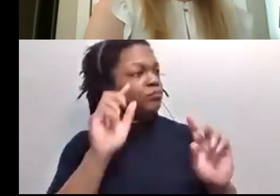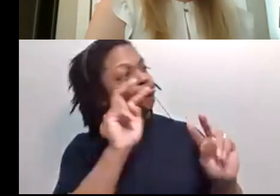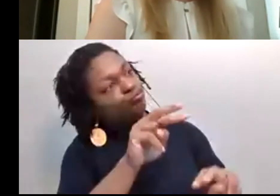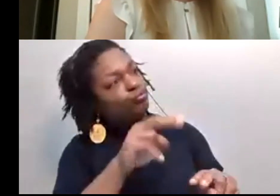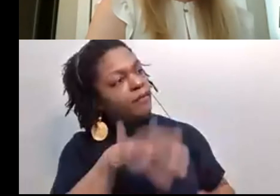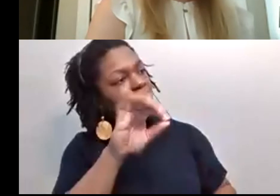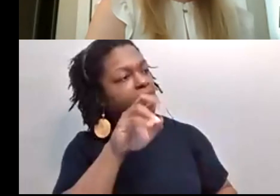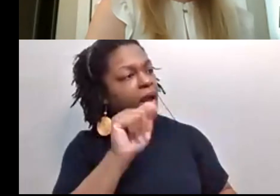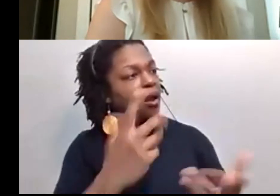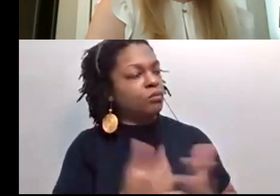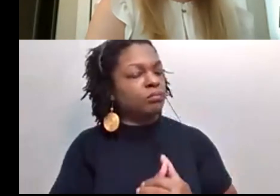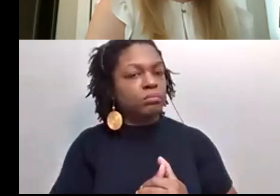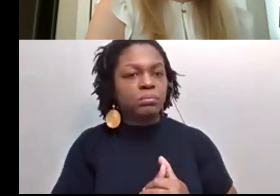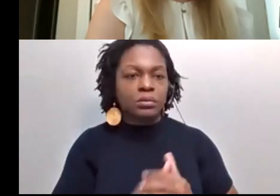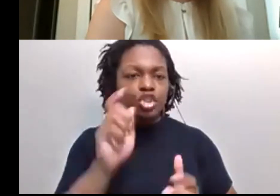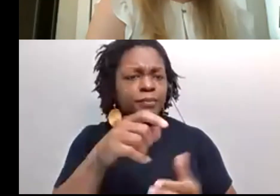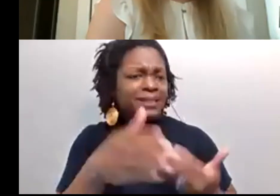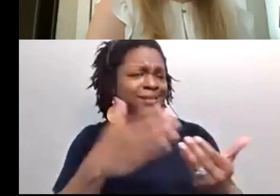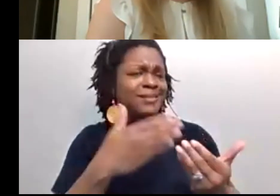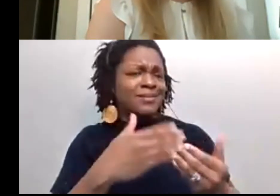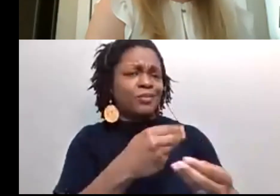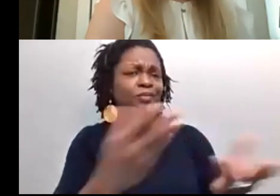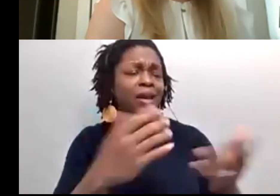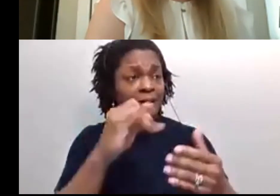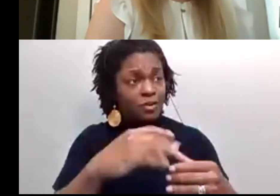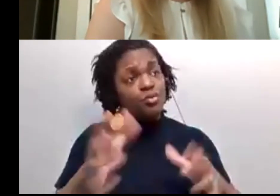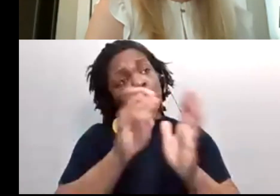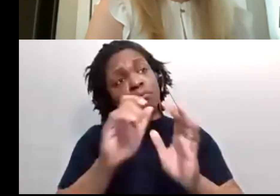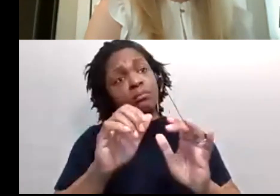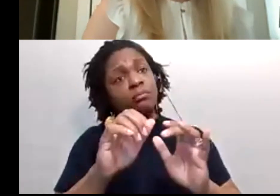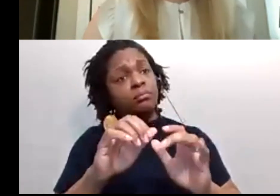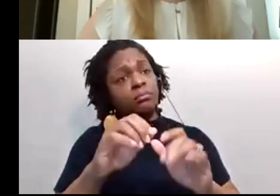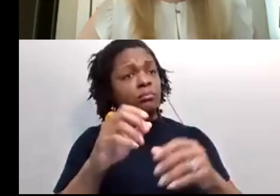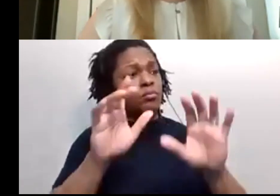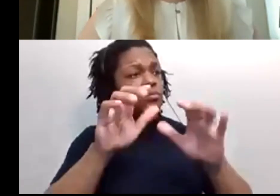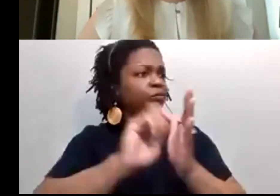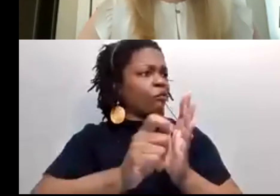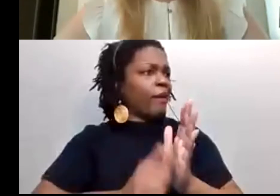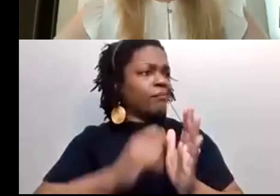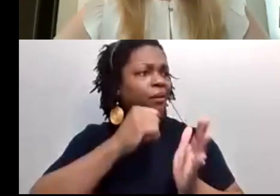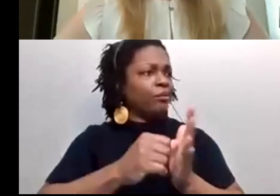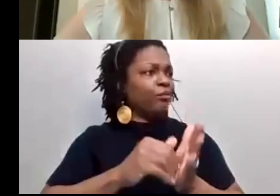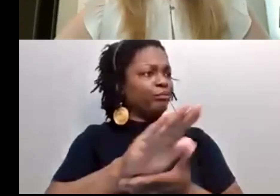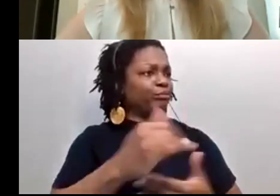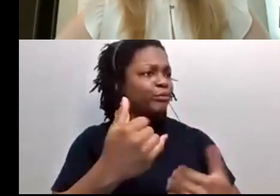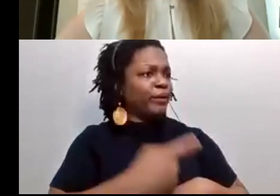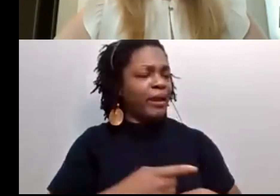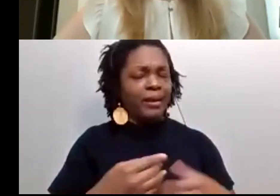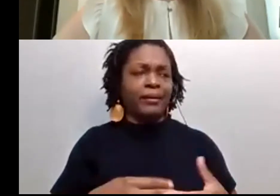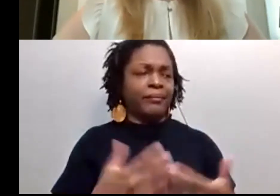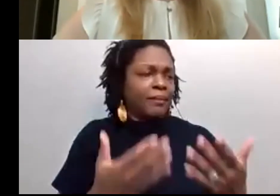So it should be easy for them to produce it. I mean, if you wrote them today, they should have that information for you within a month. Give them a couple of